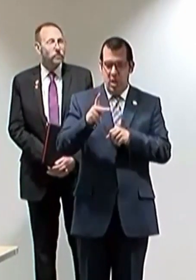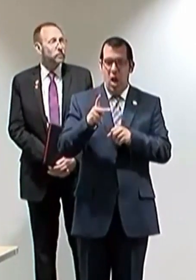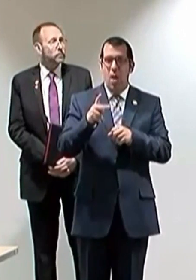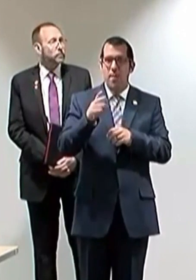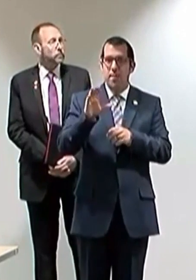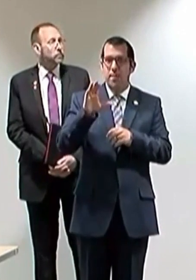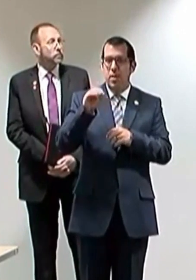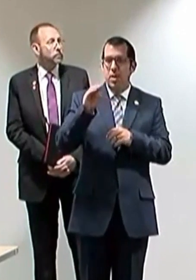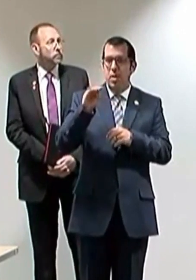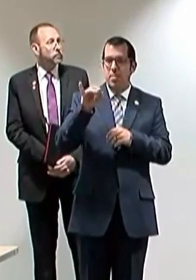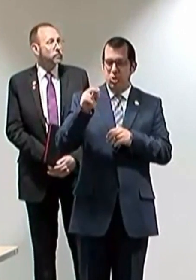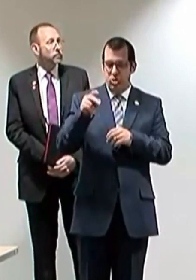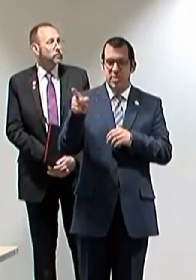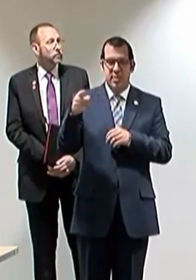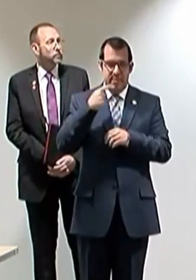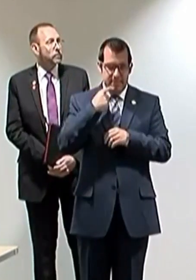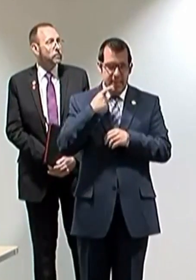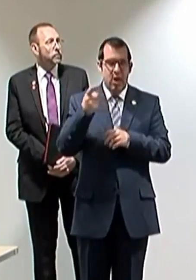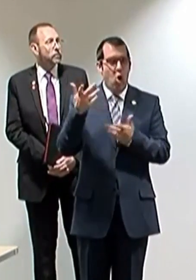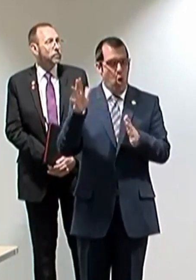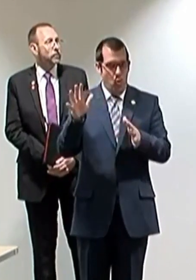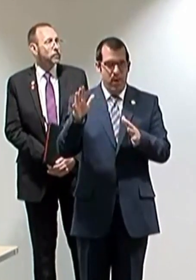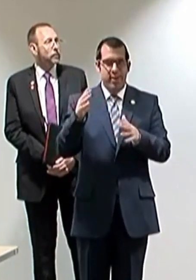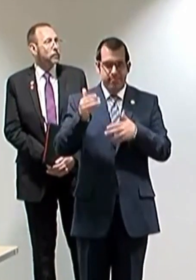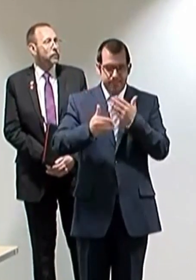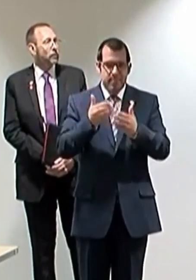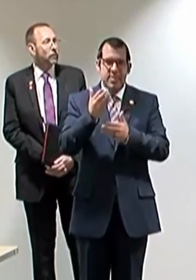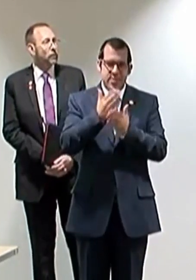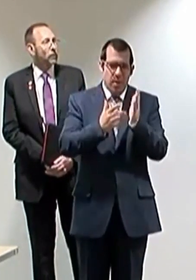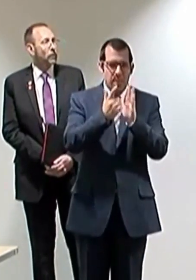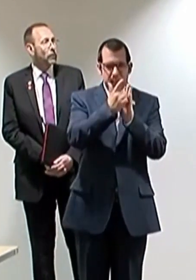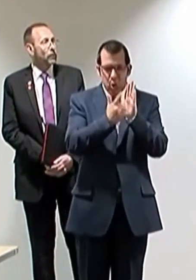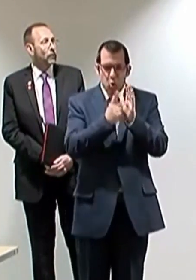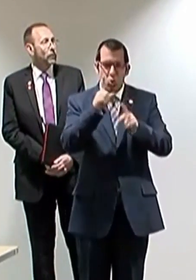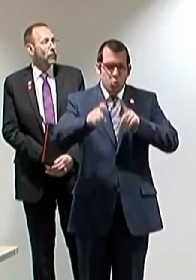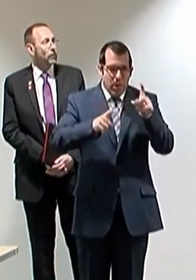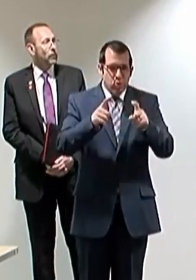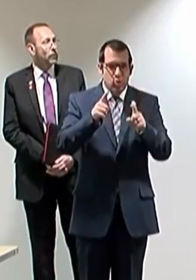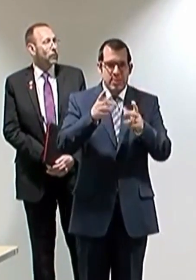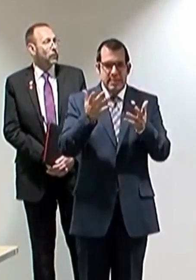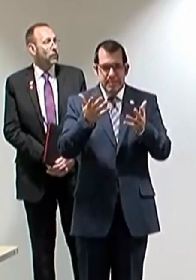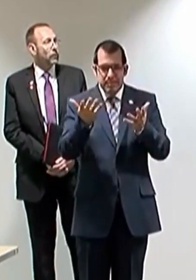the case. I think there's perhaps some legal questions about that,